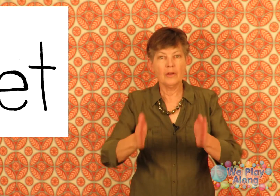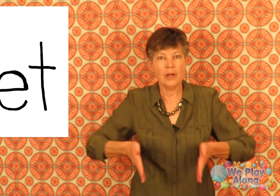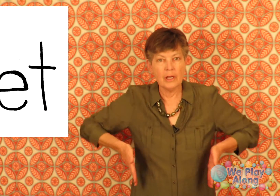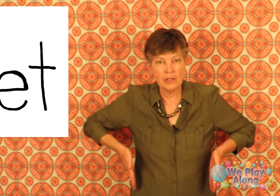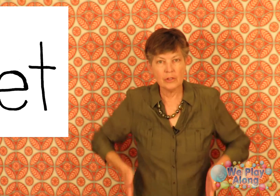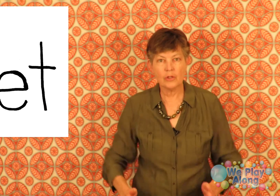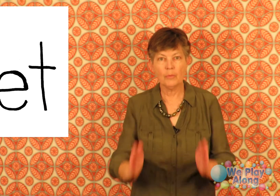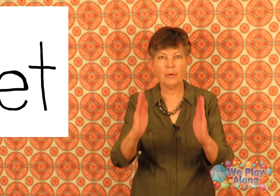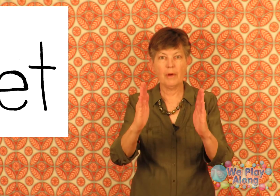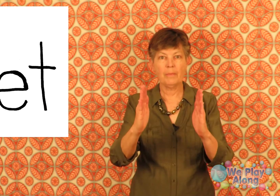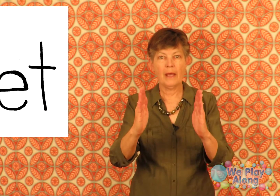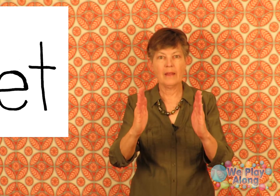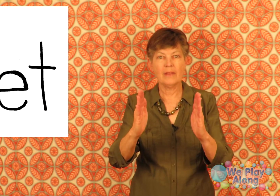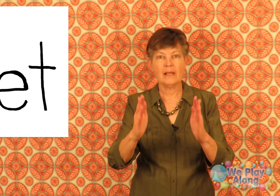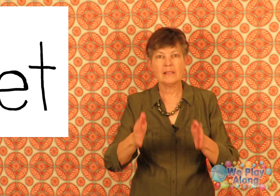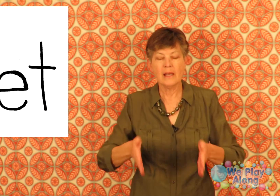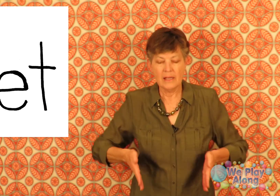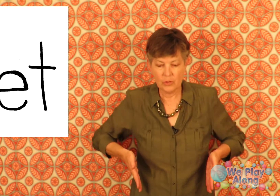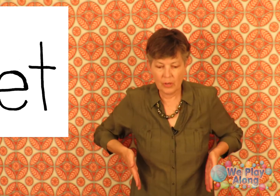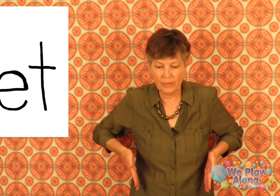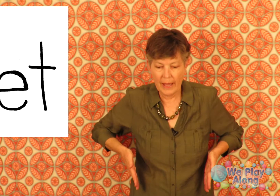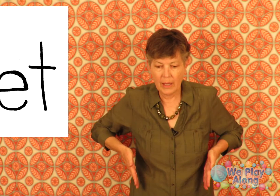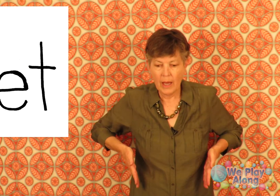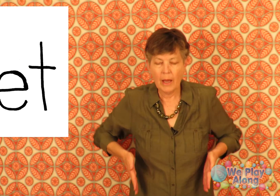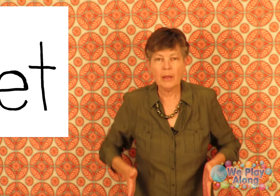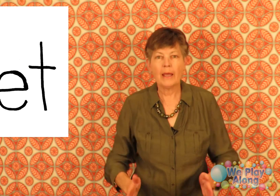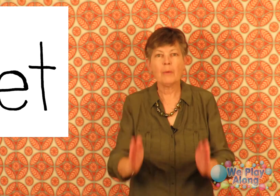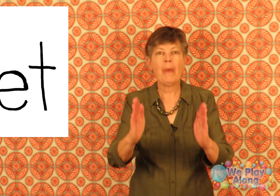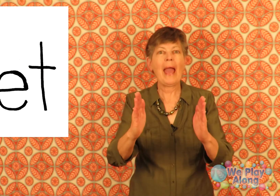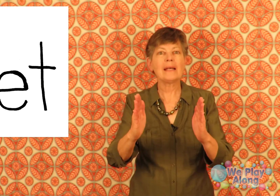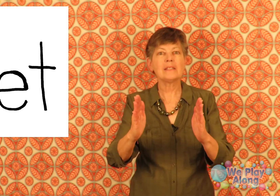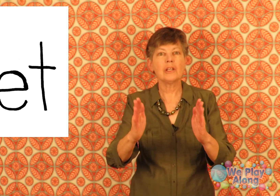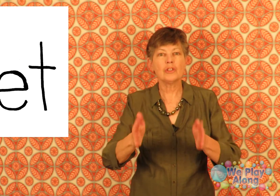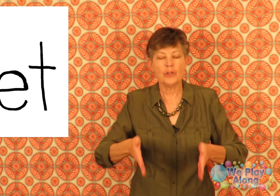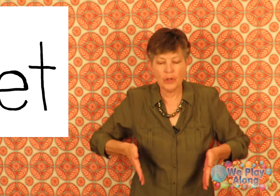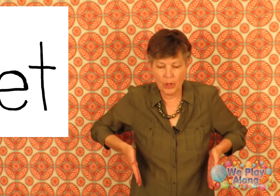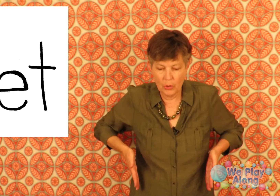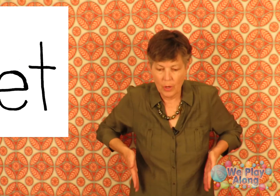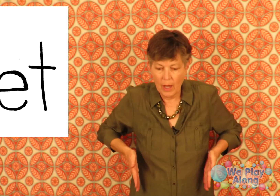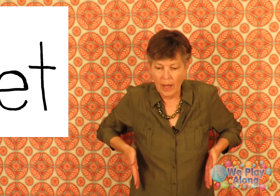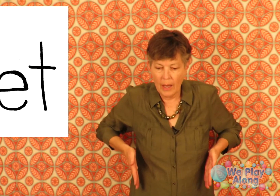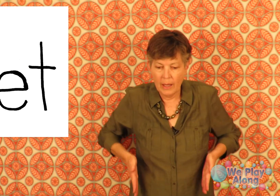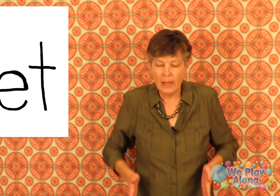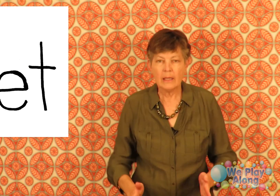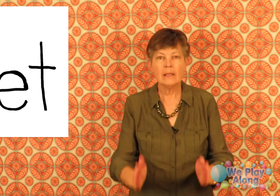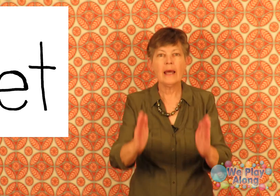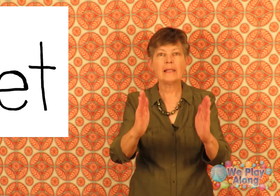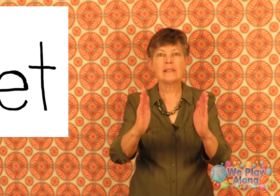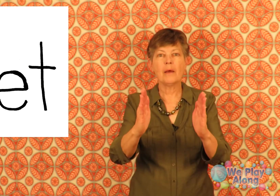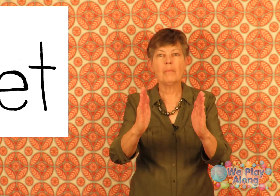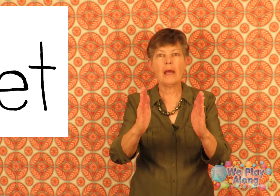you're going to scoop them up like this, sort of like a passage, or you're going to let